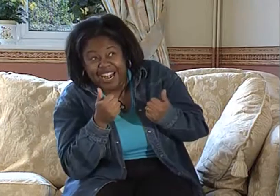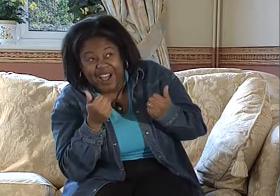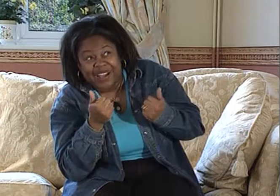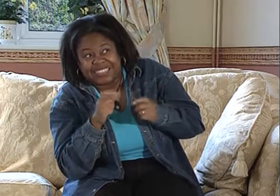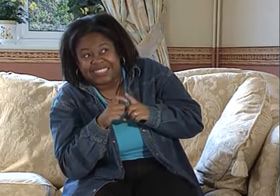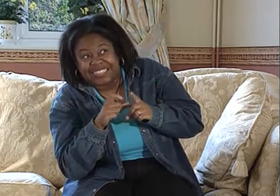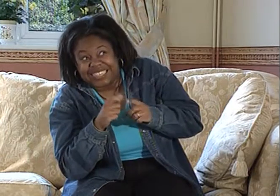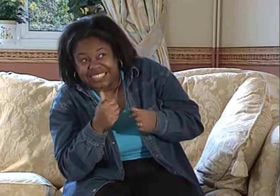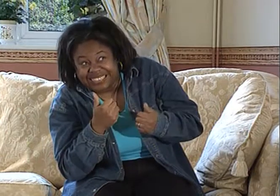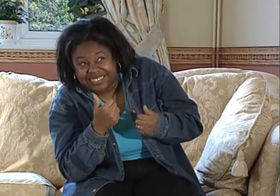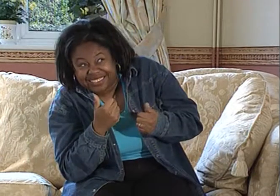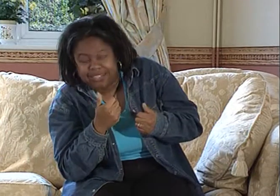Hello, Daddy.